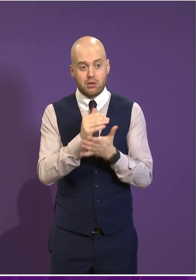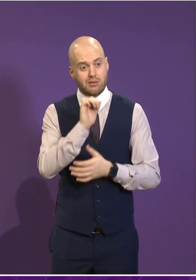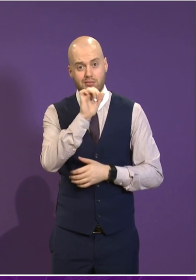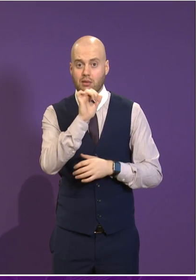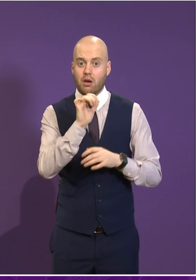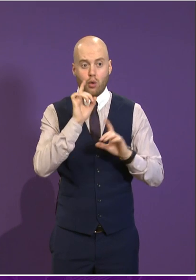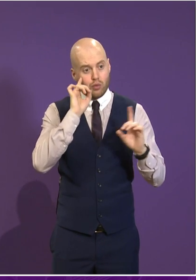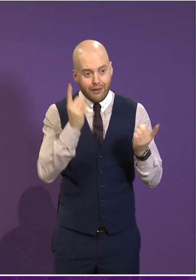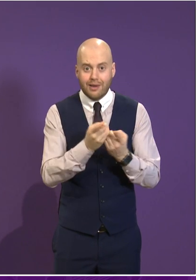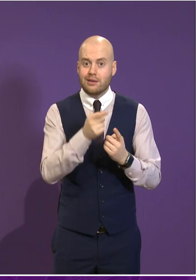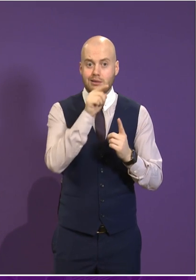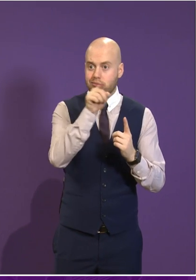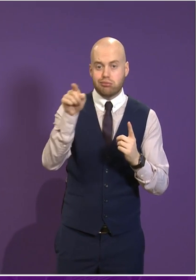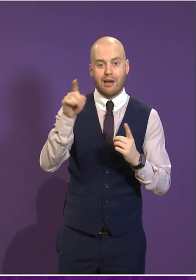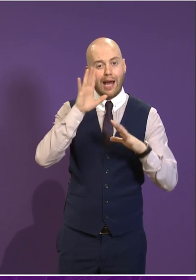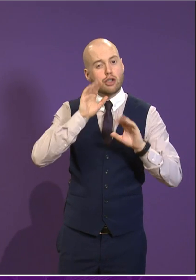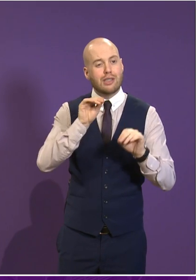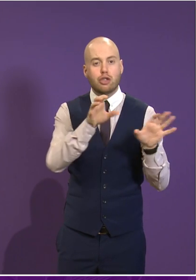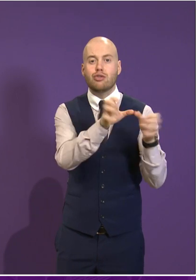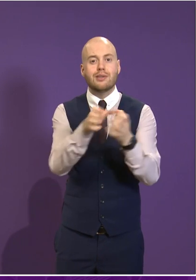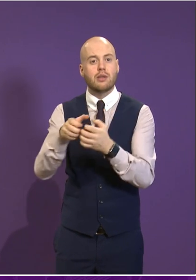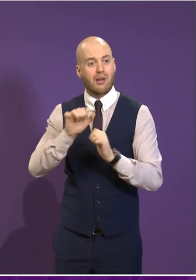that all education